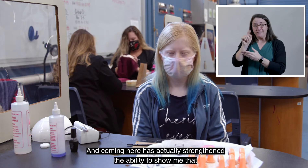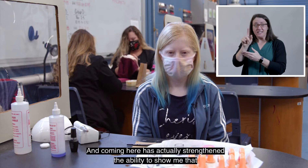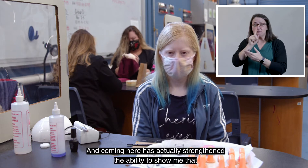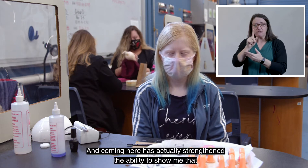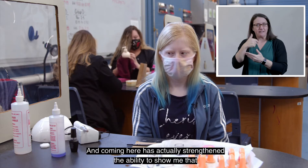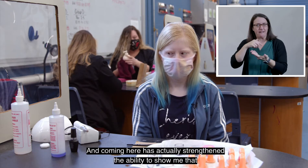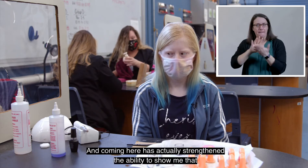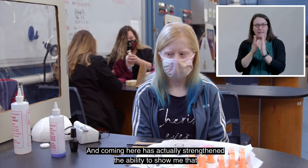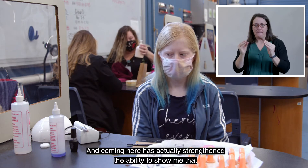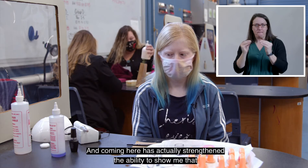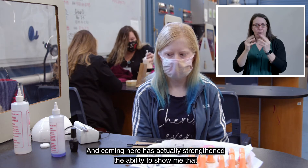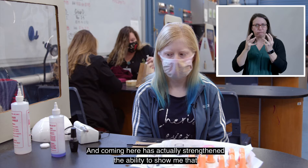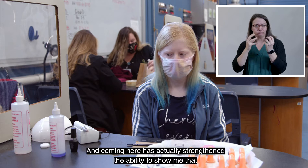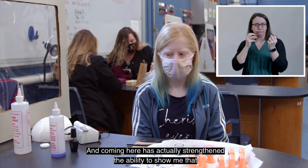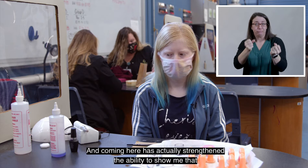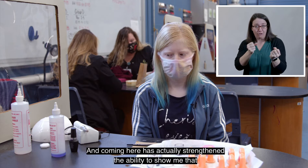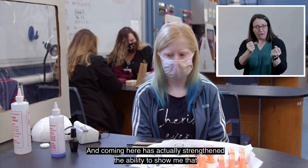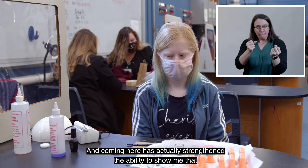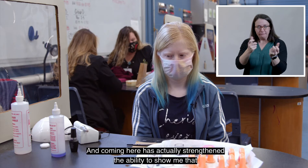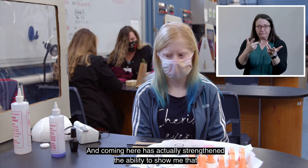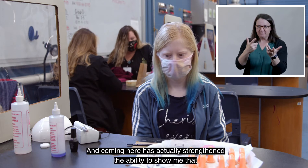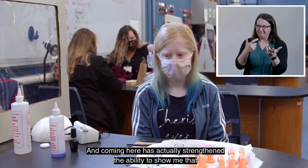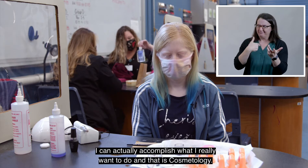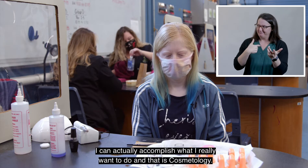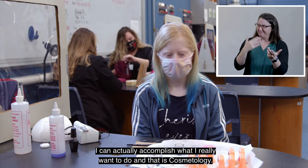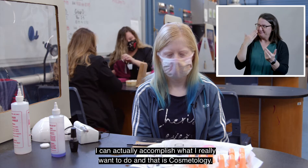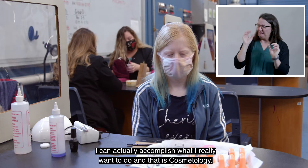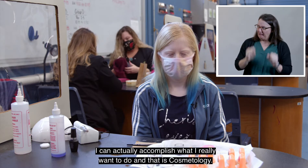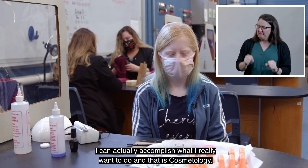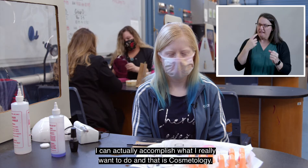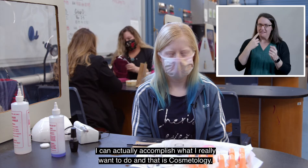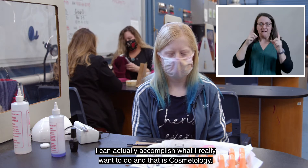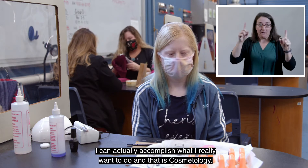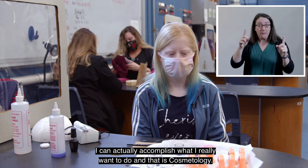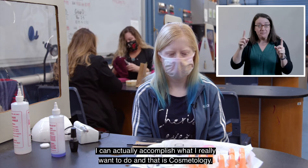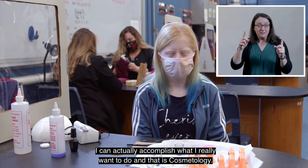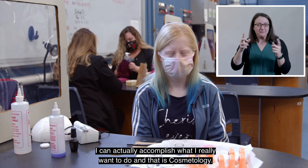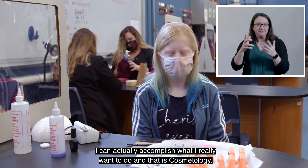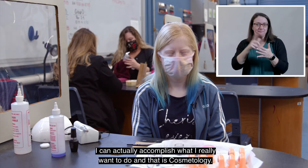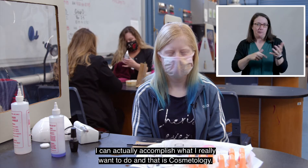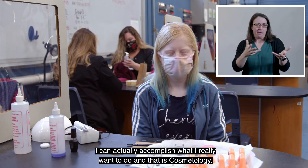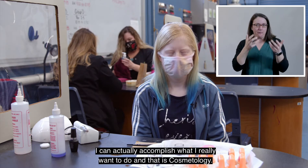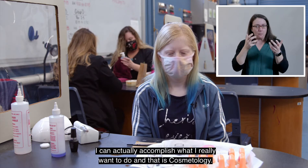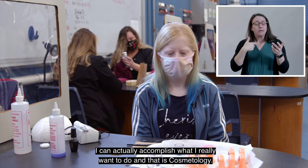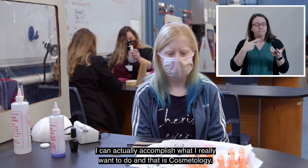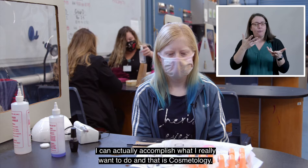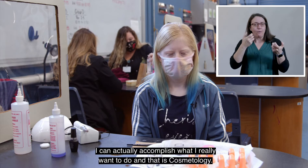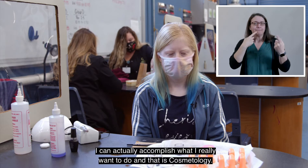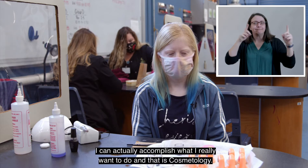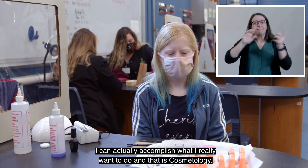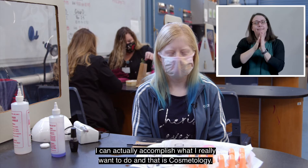actually strengthened the ability to show me that I can actually accomplish what I really want to do, and that